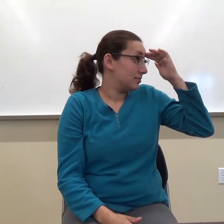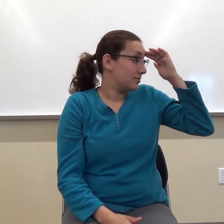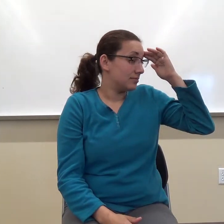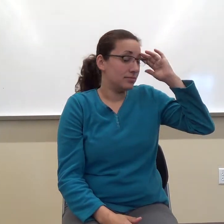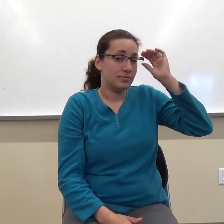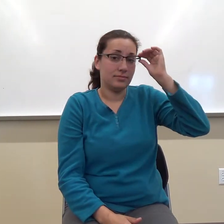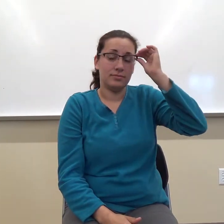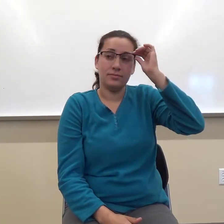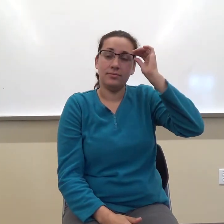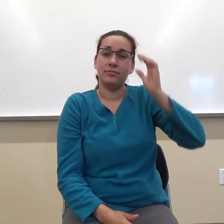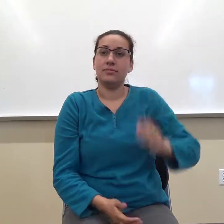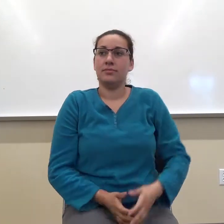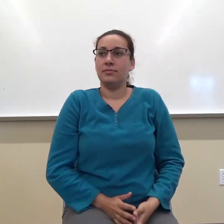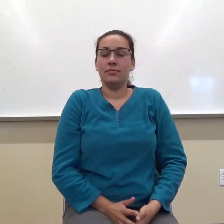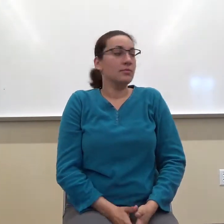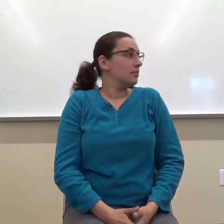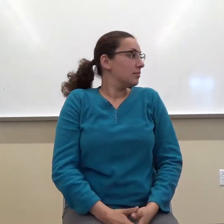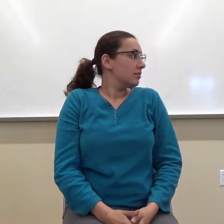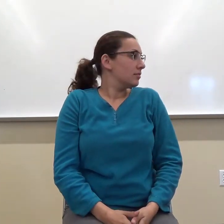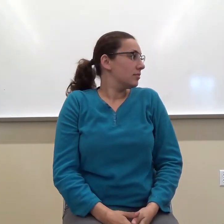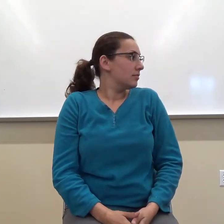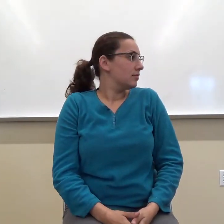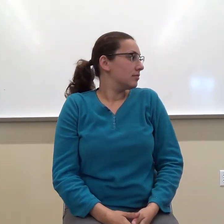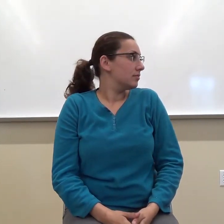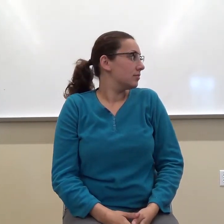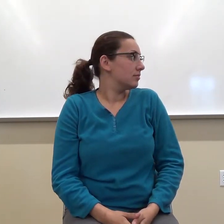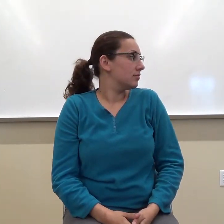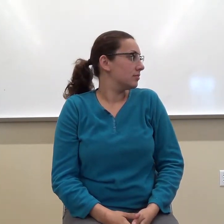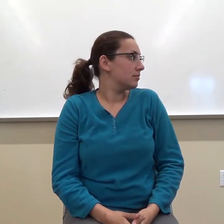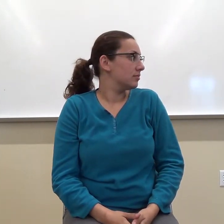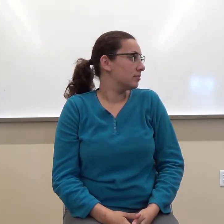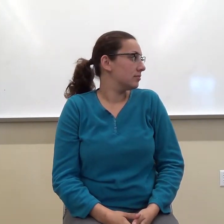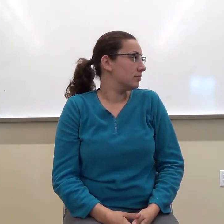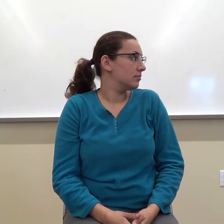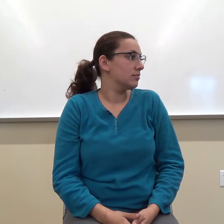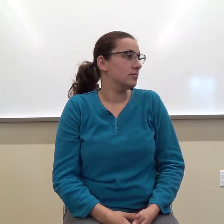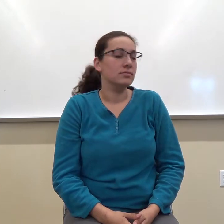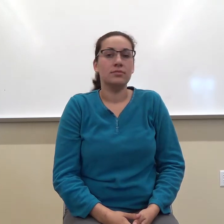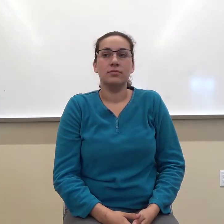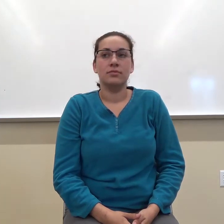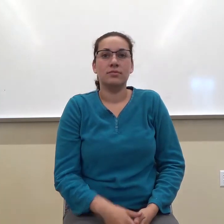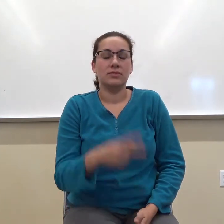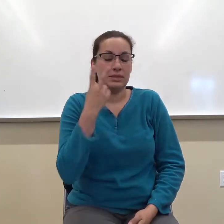And I keep drawing it out. Let's see.